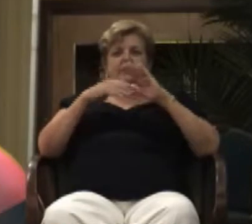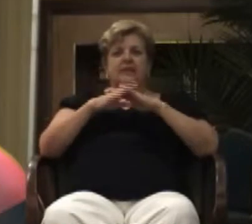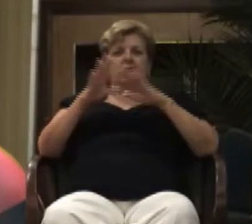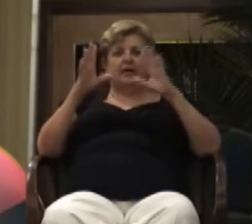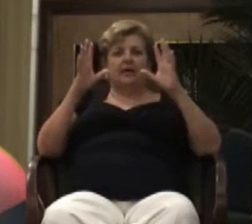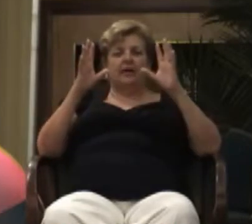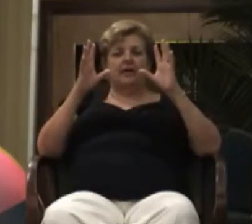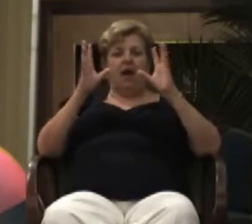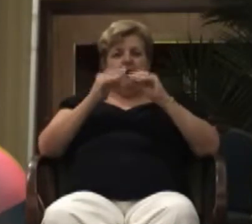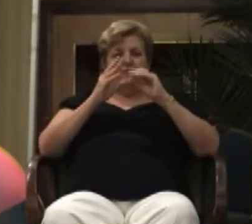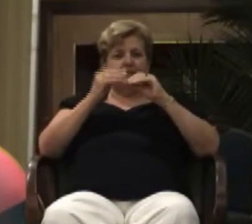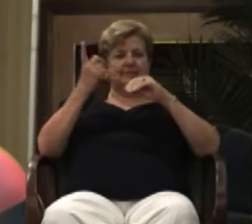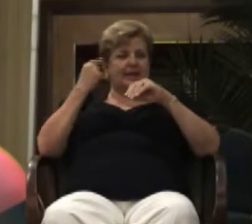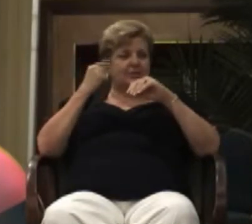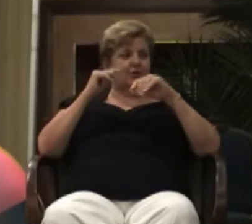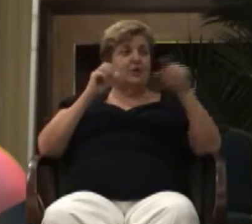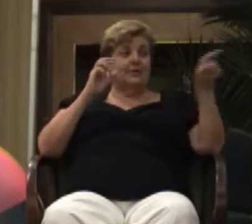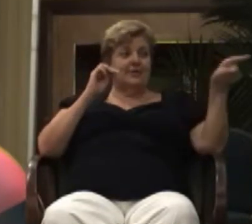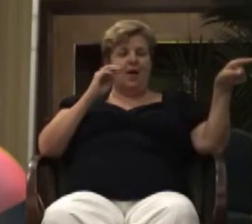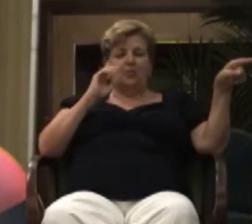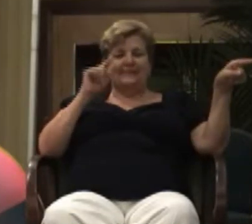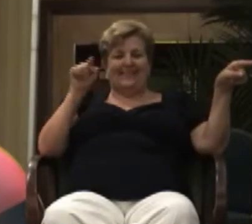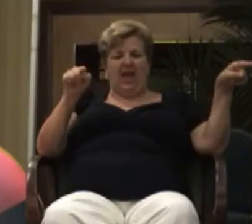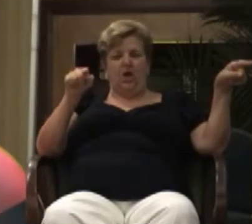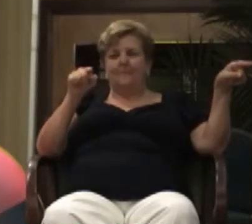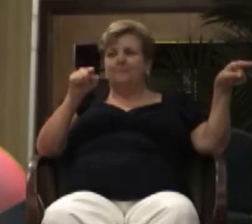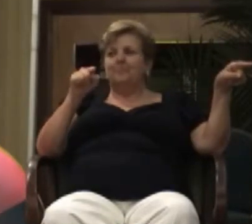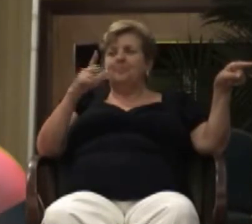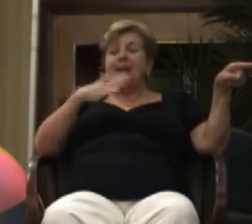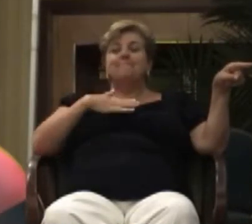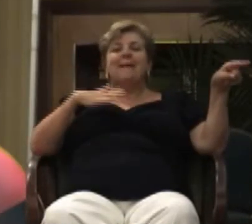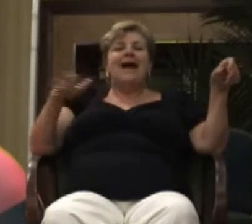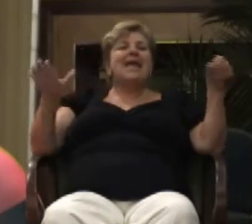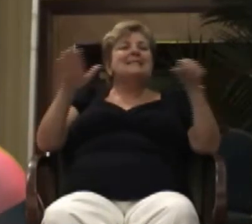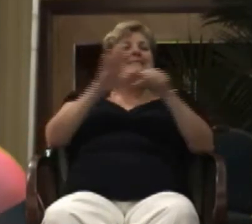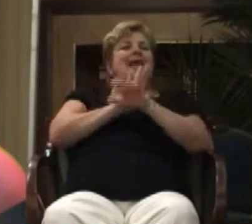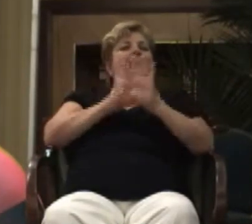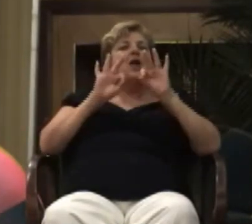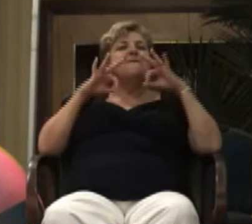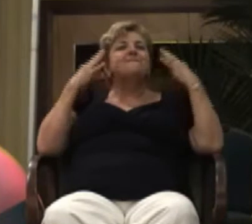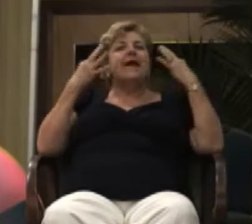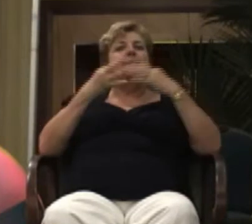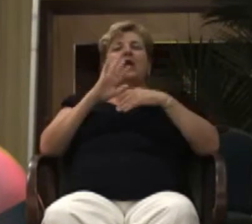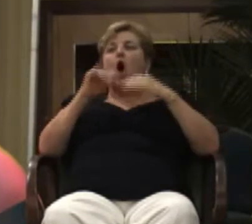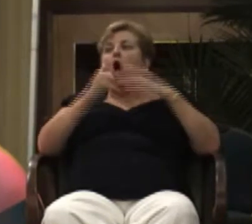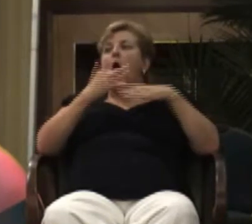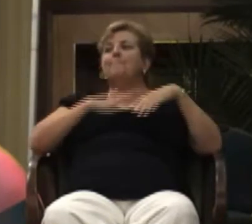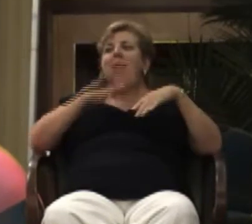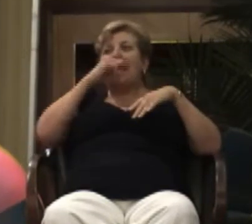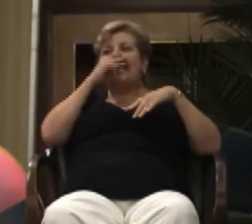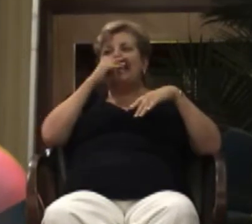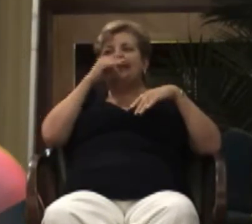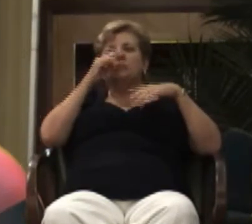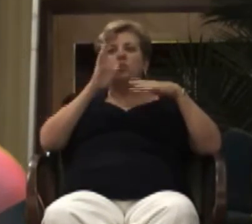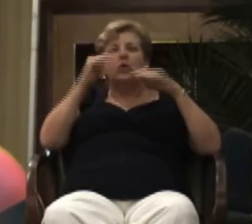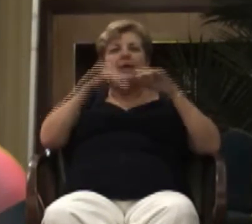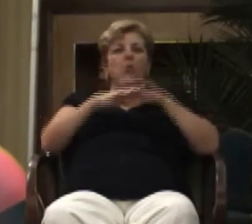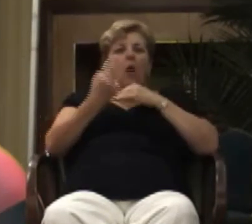there. My whole entire family, all my kids were in one row. All of them.